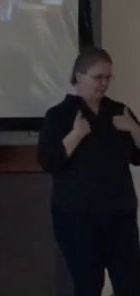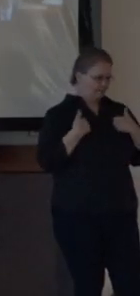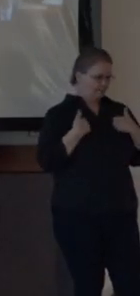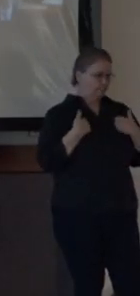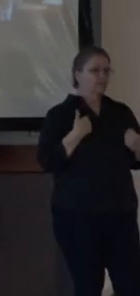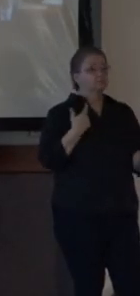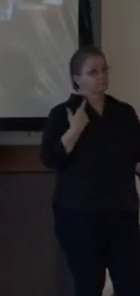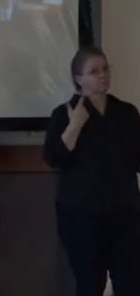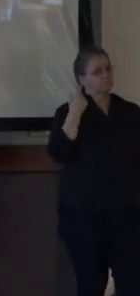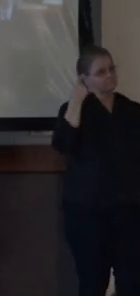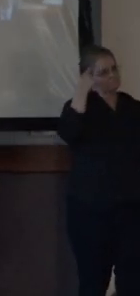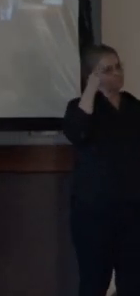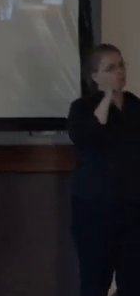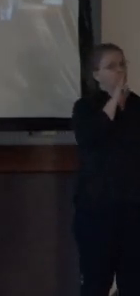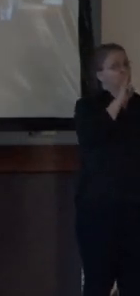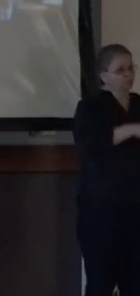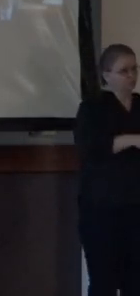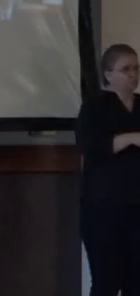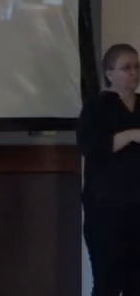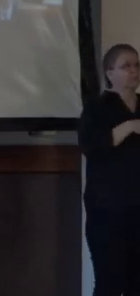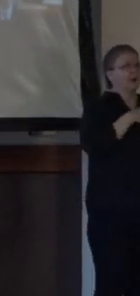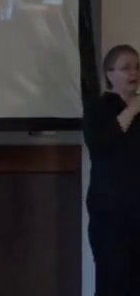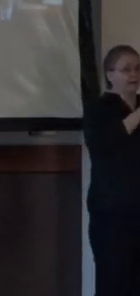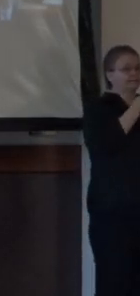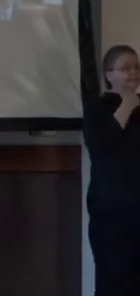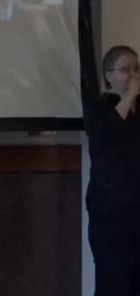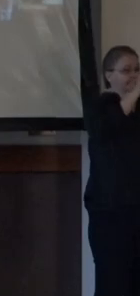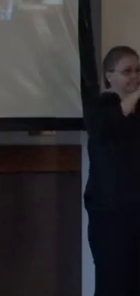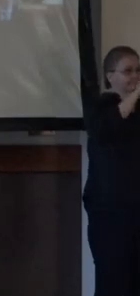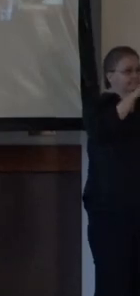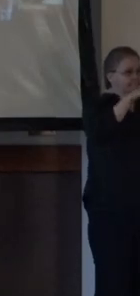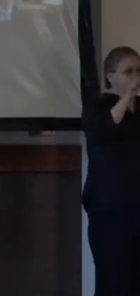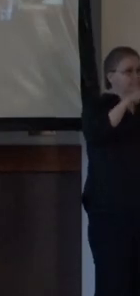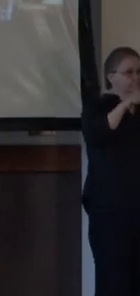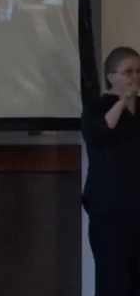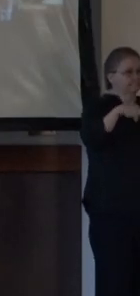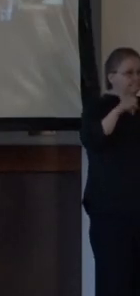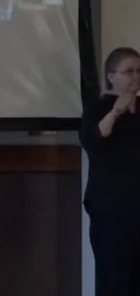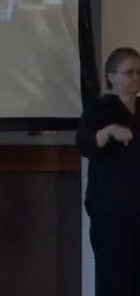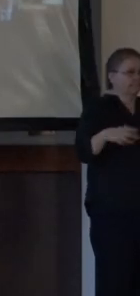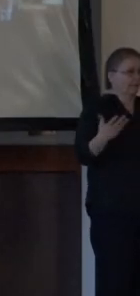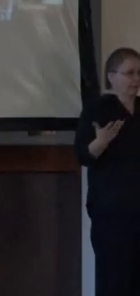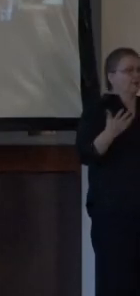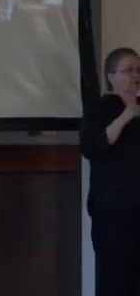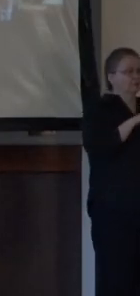I found that to be true. I've kept saying yes over the course of my life